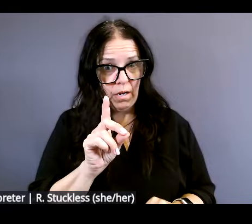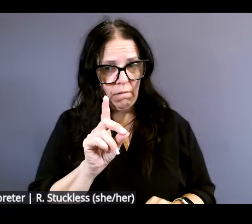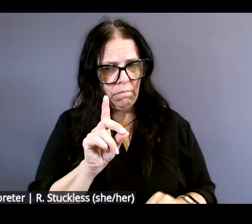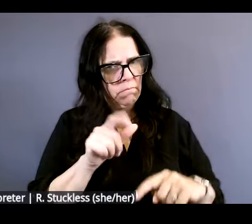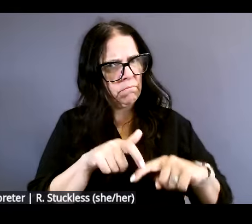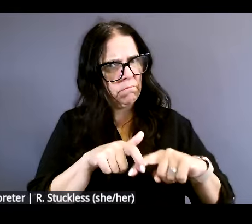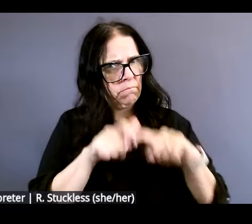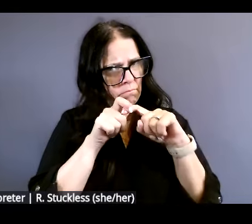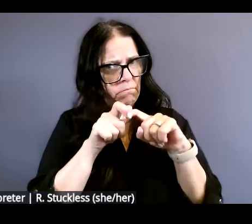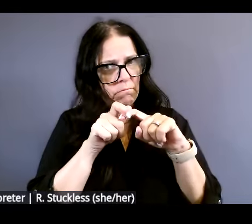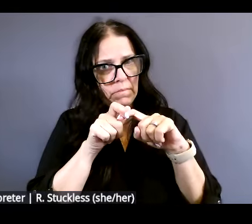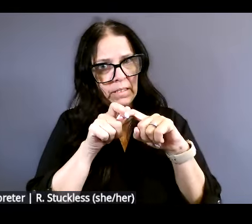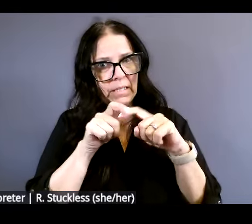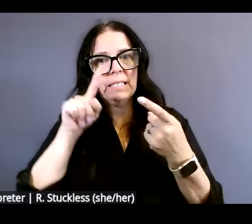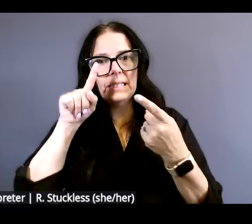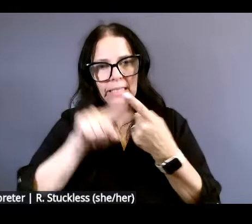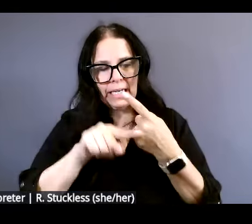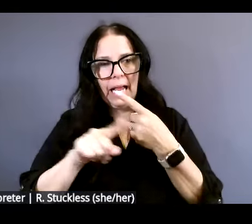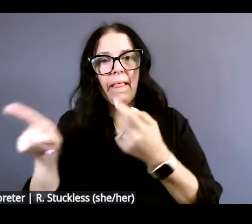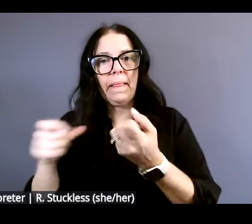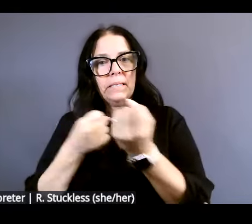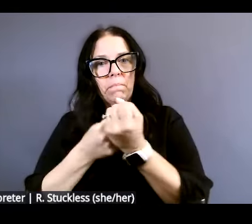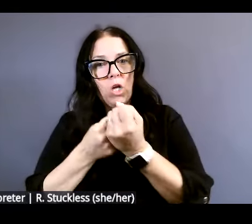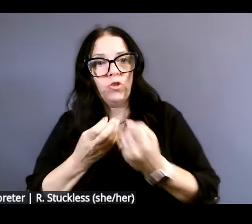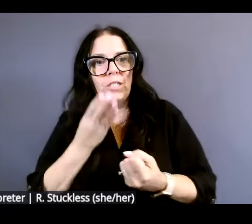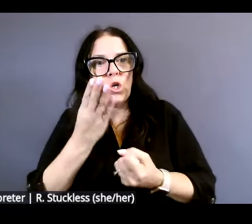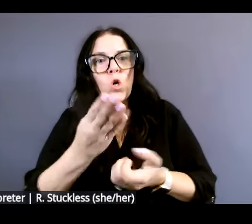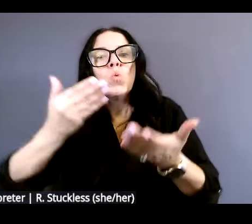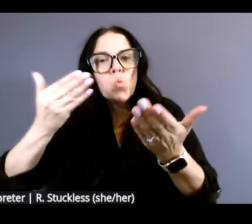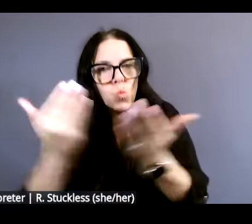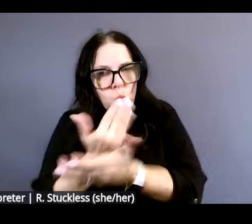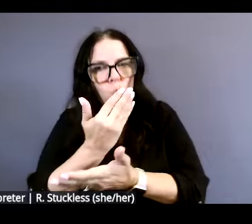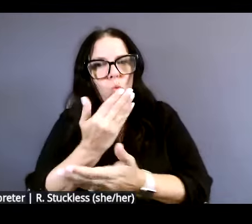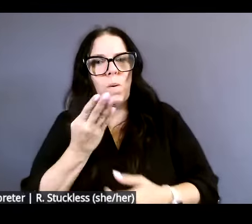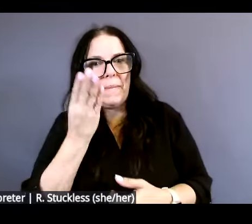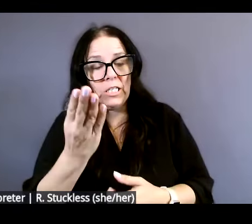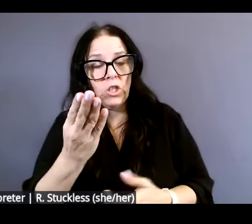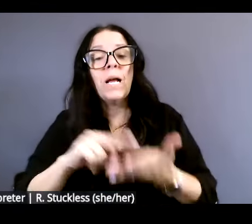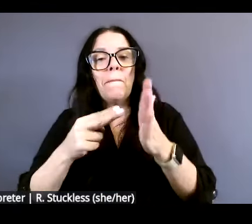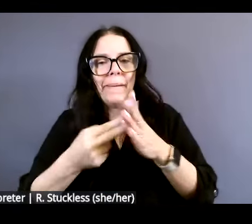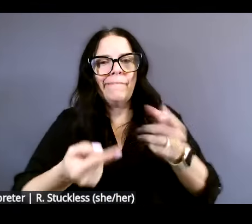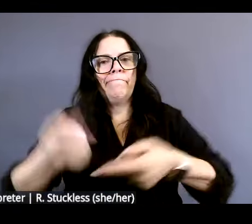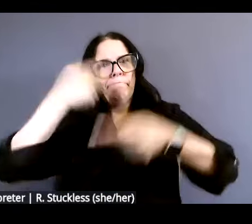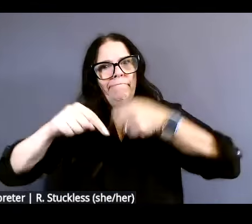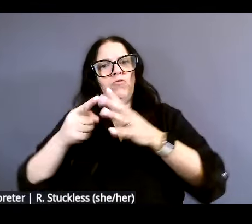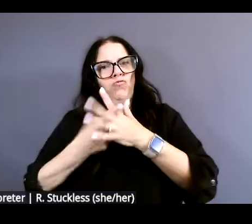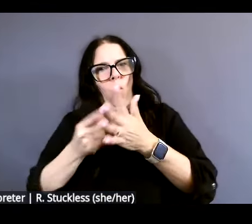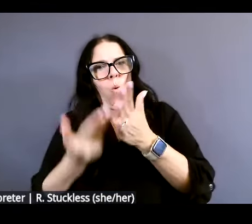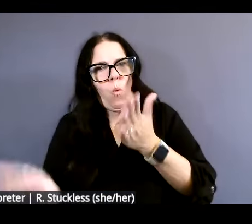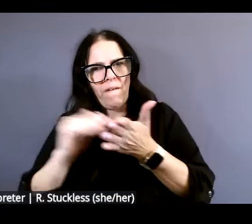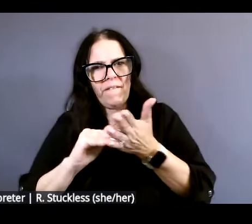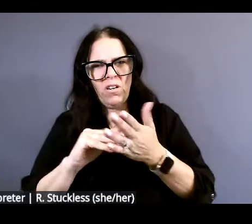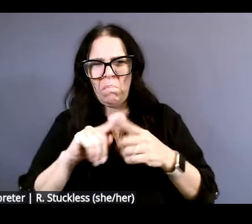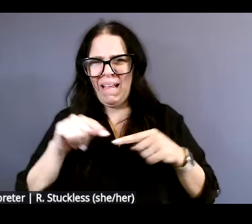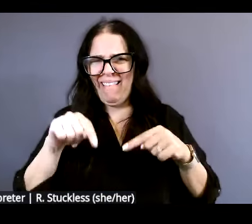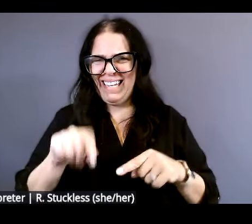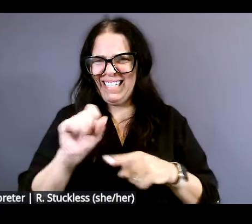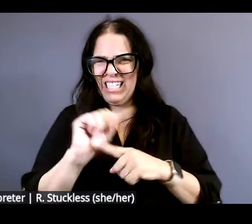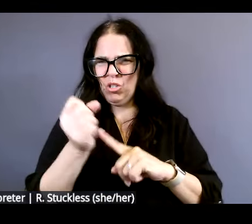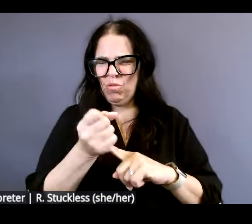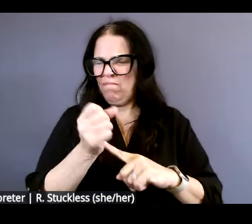there until the sponsor submits a new petition to start the process again. But in this case, the process did